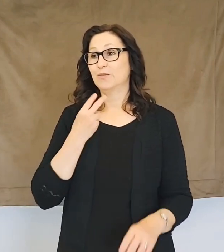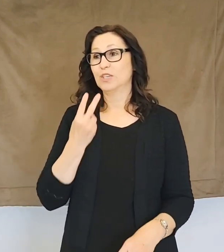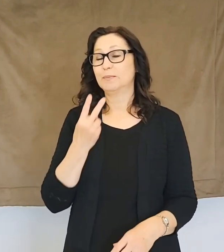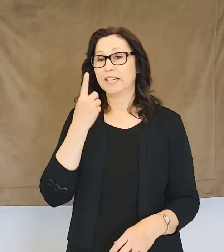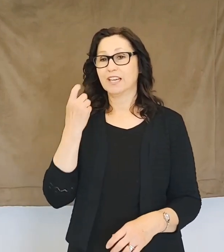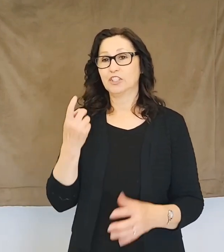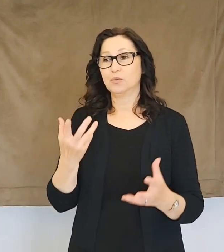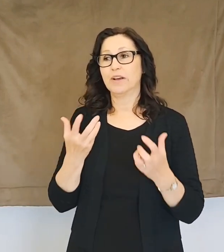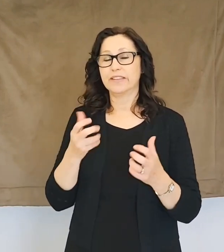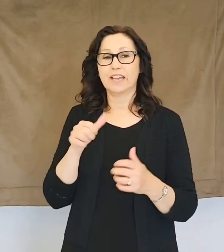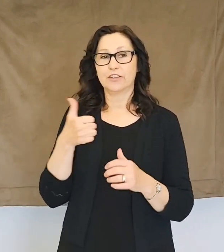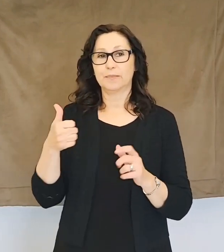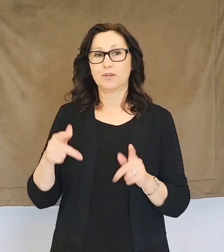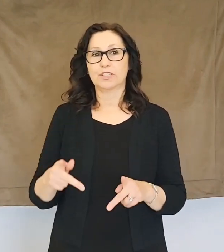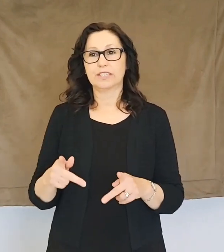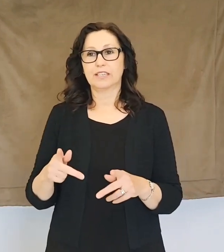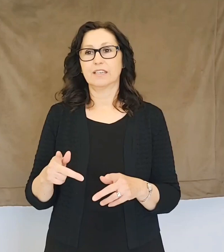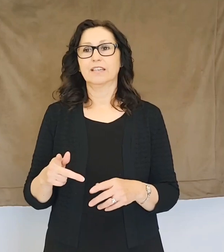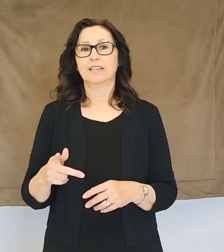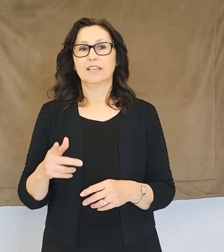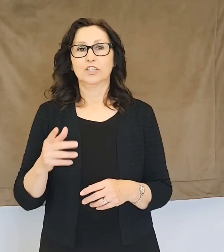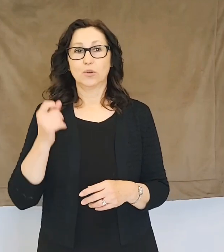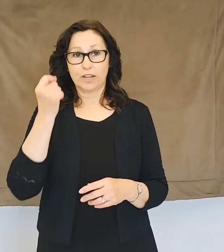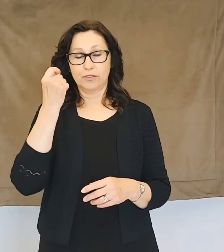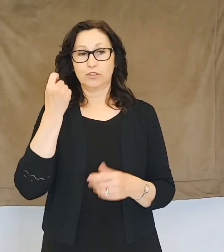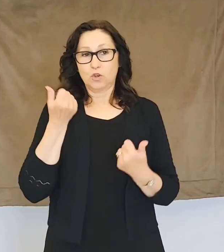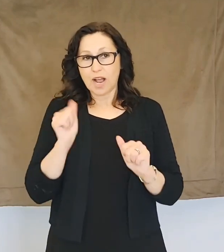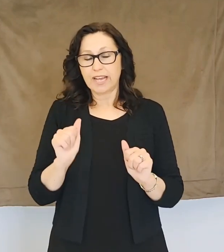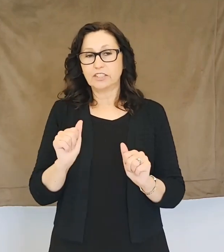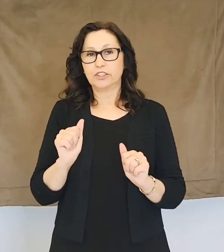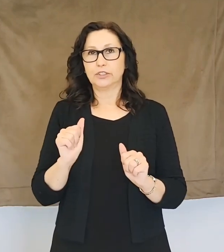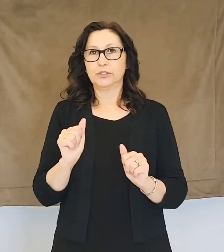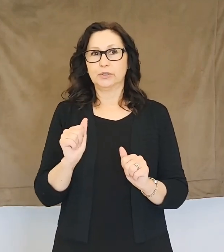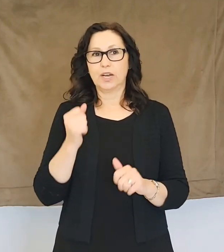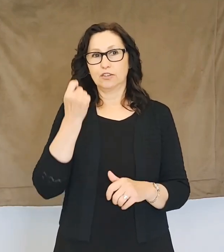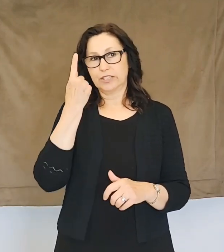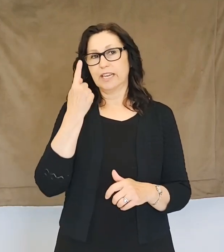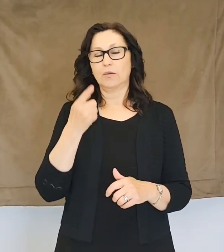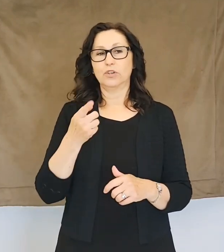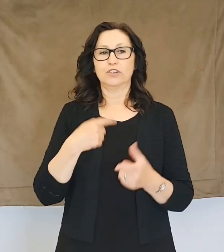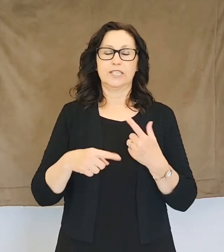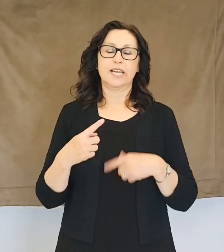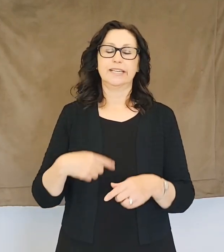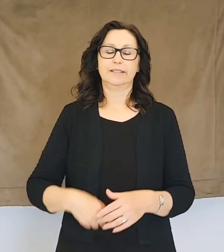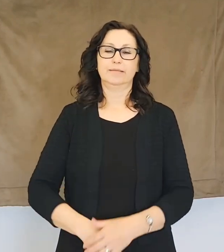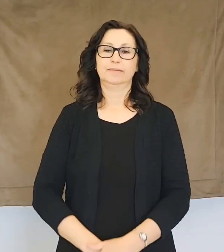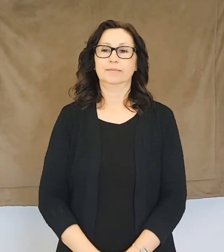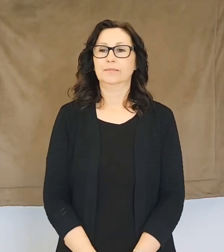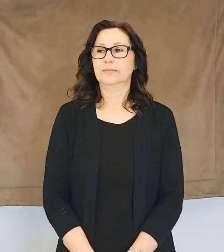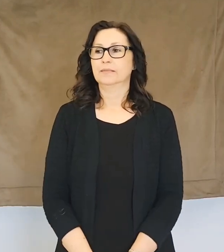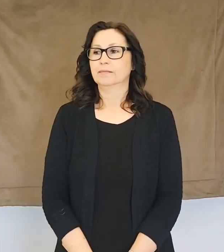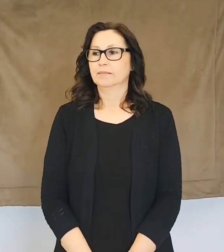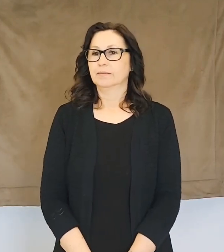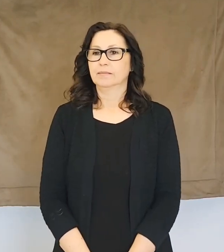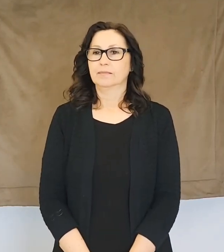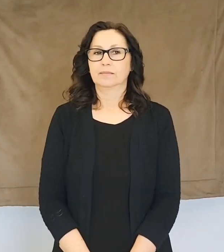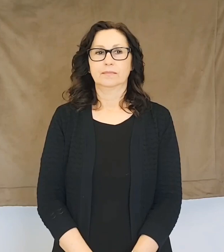no voice, because you want the other person to try to understand what you're signing.